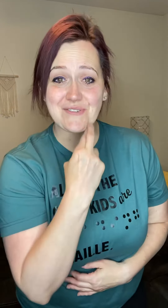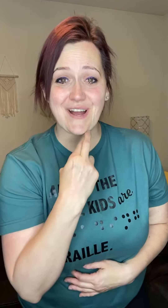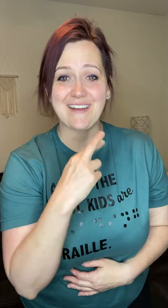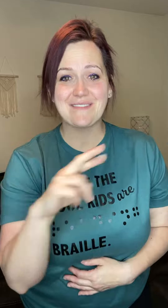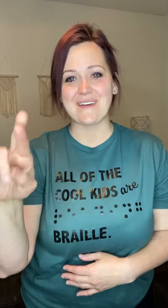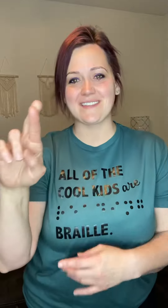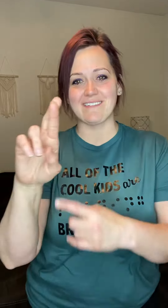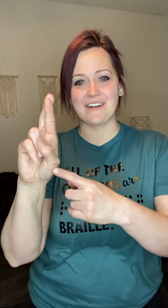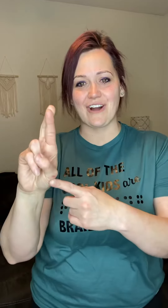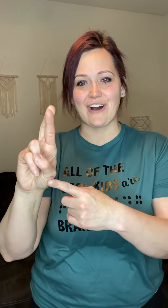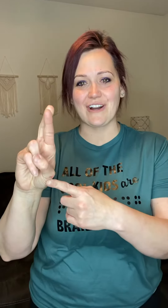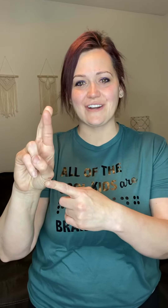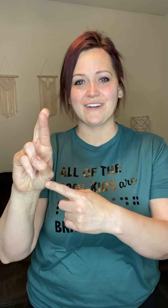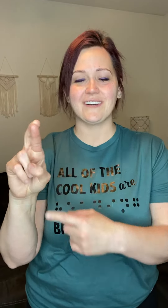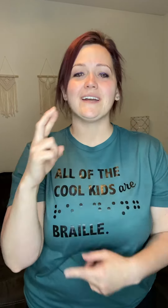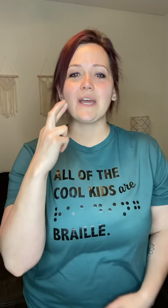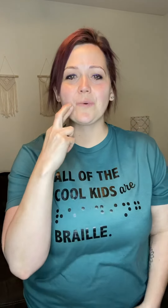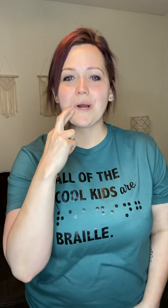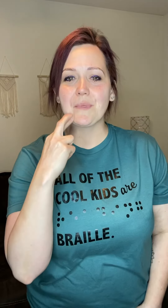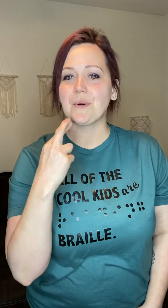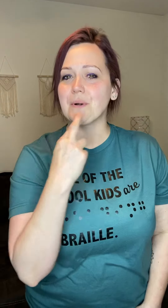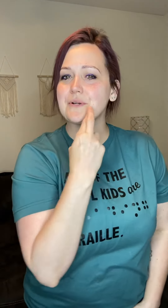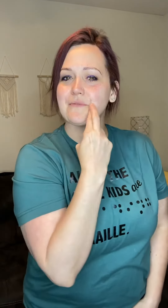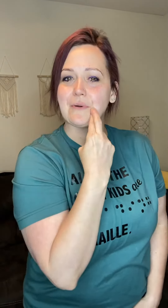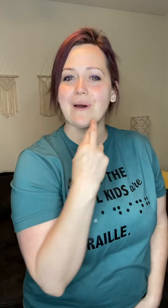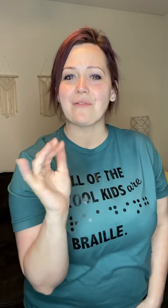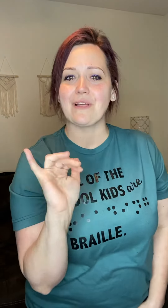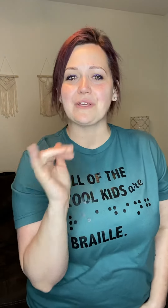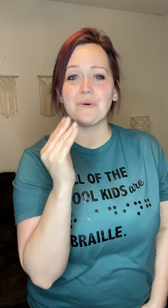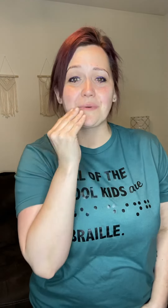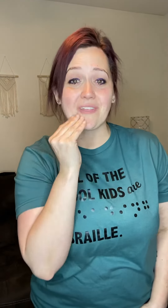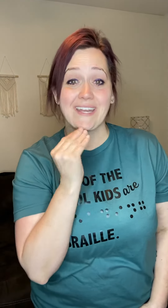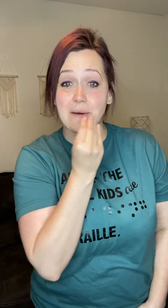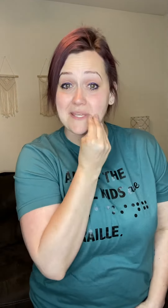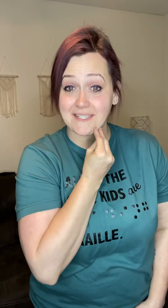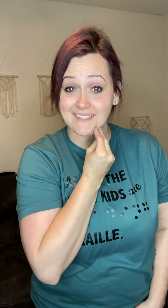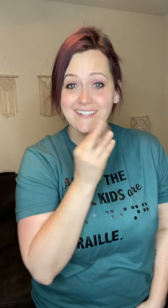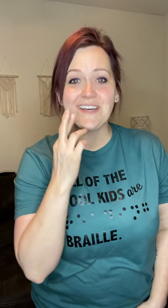Restaurant. Make the letter R and wipe the corners of your mouth like you would with a napkin.